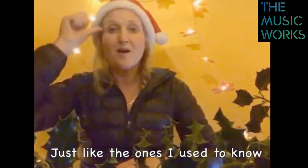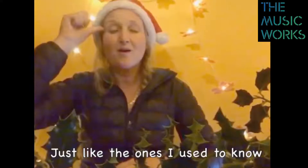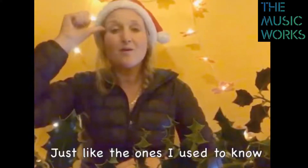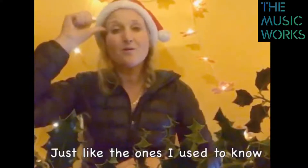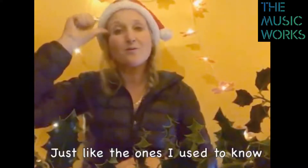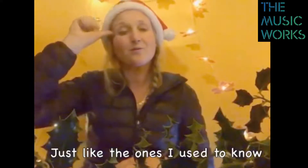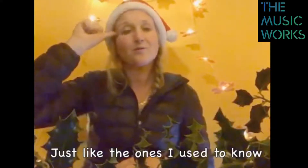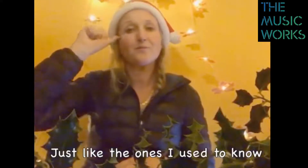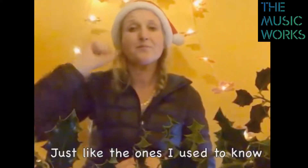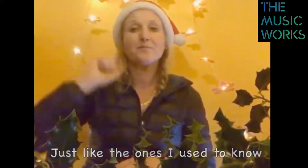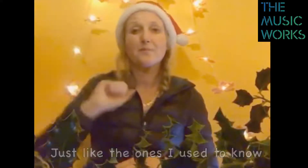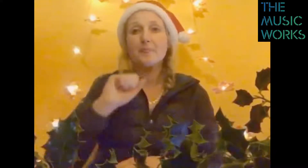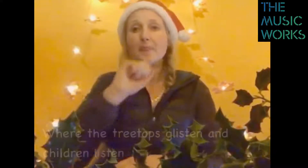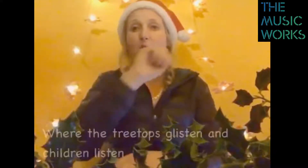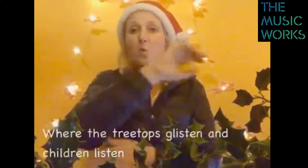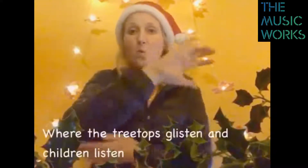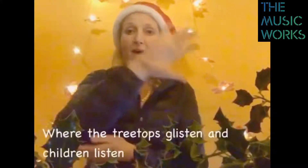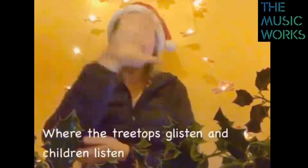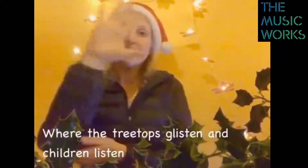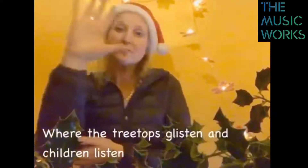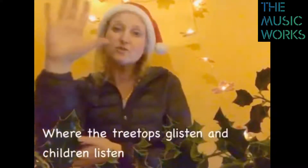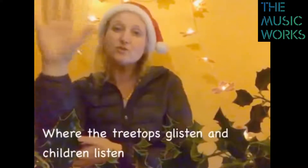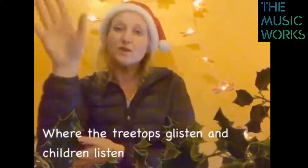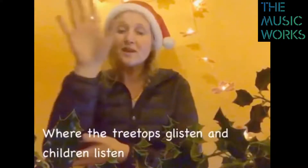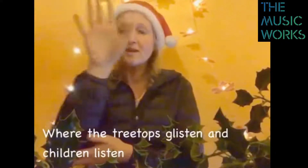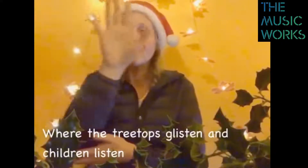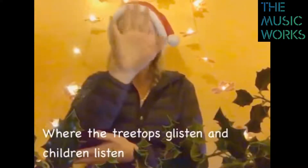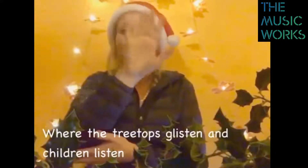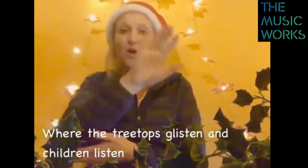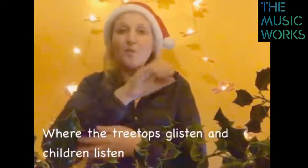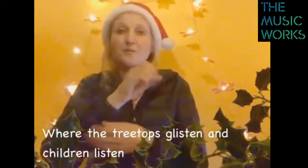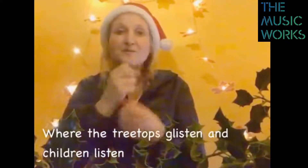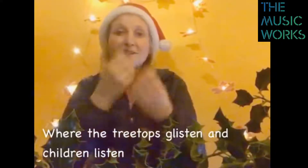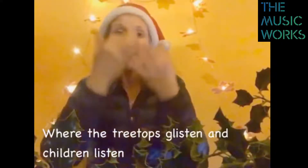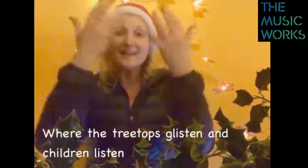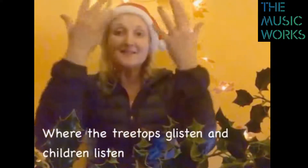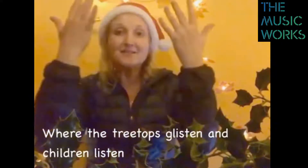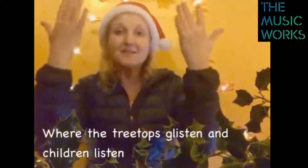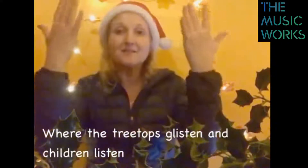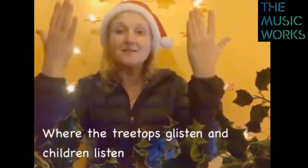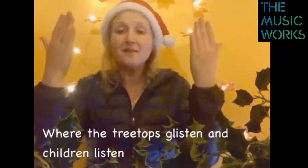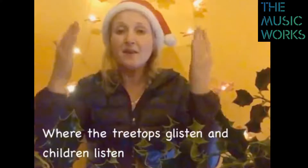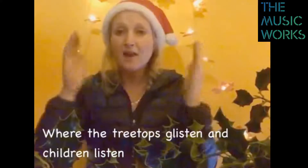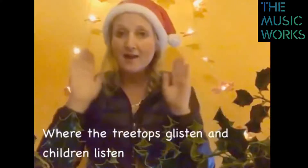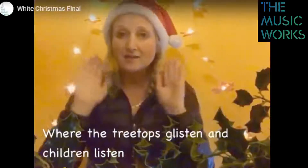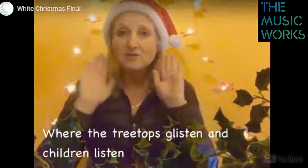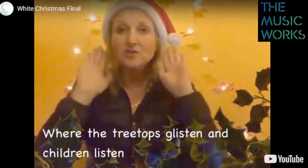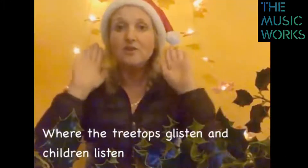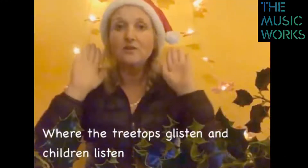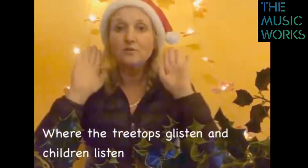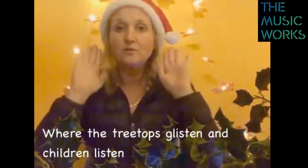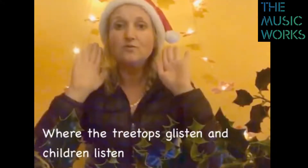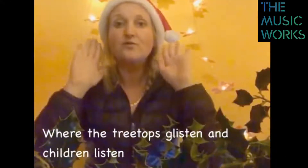know, where the treetops glisten and